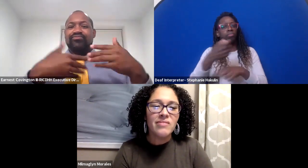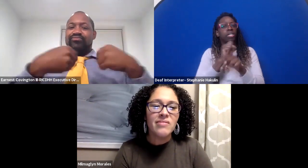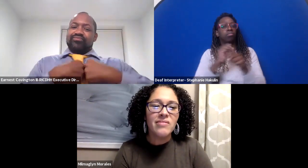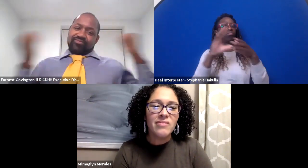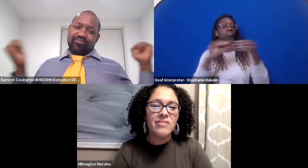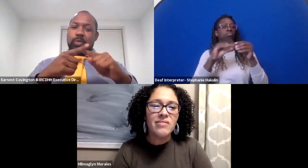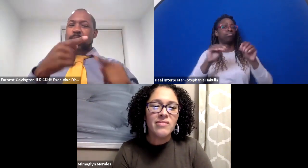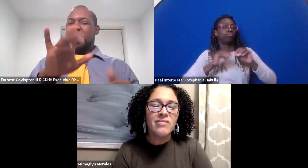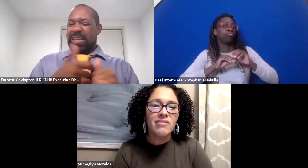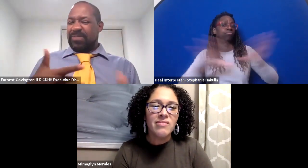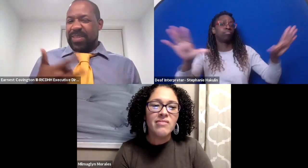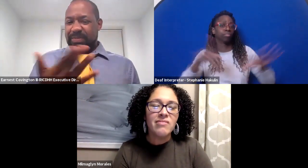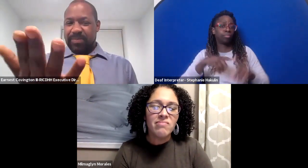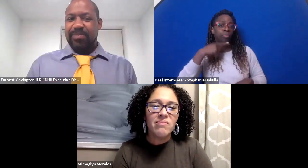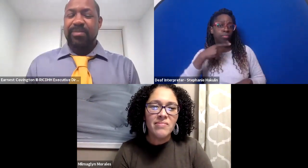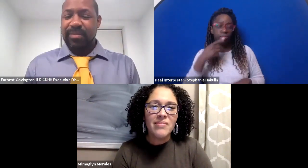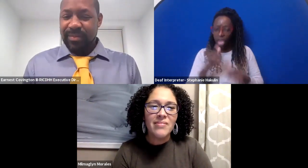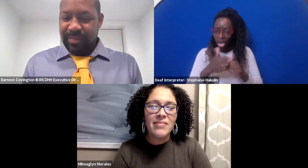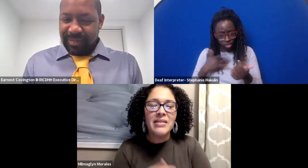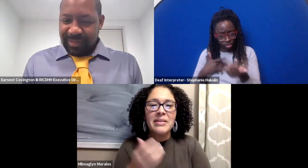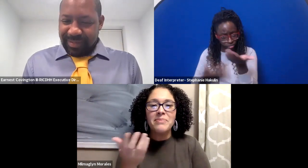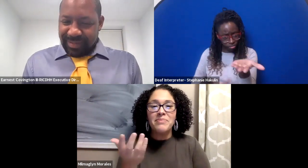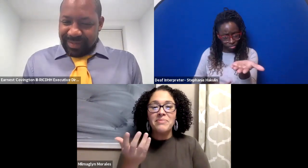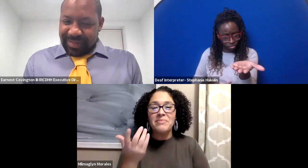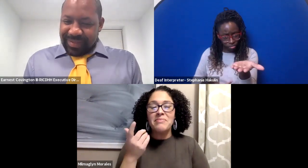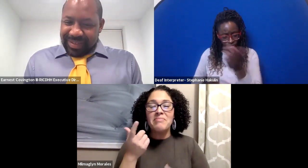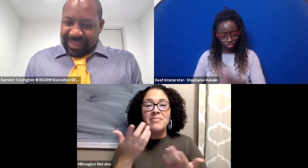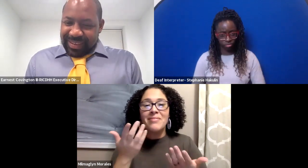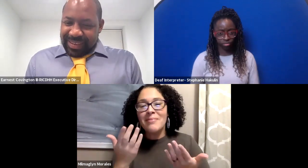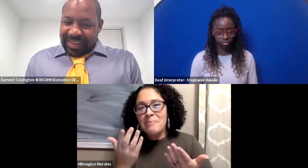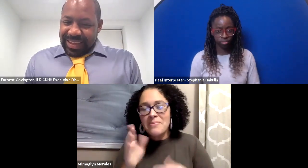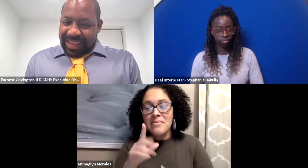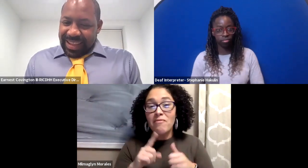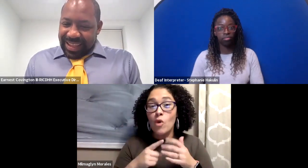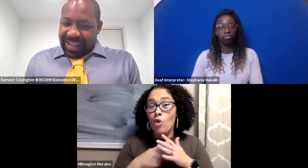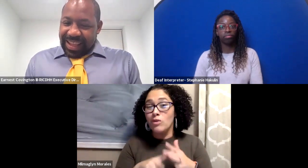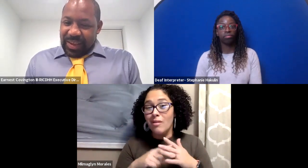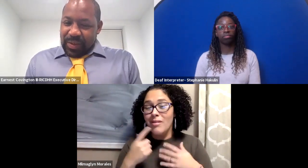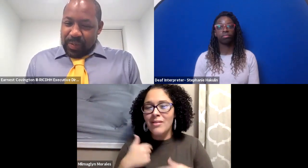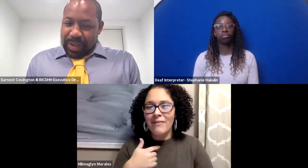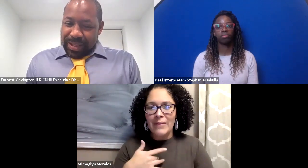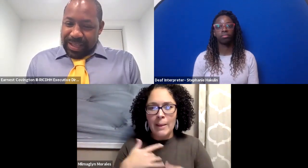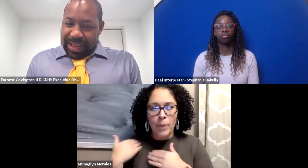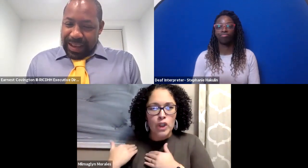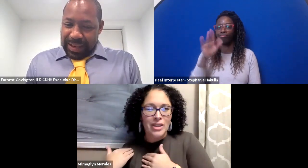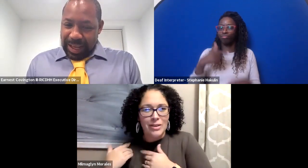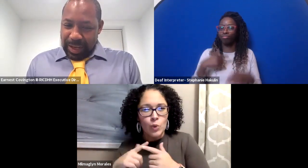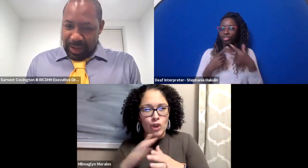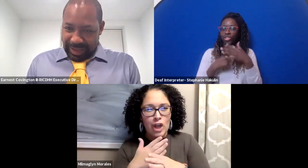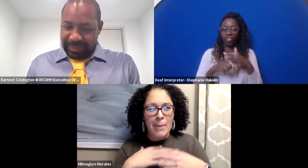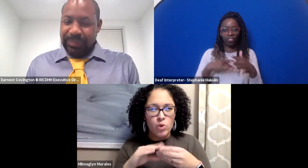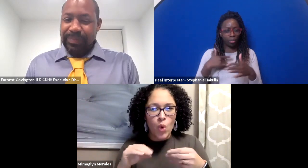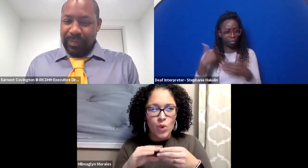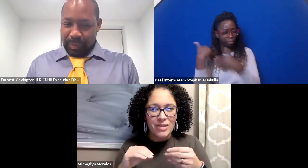how offensive that was. And I'm just wondering how it feels now to know that your story is out there. Well,